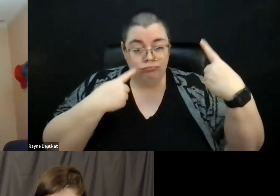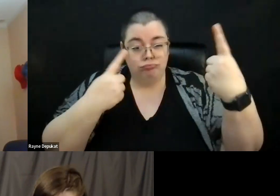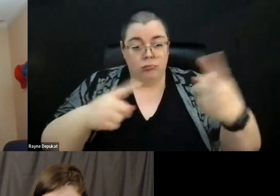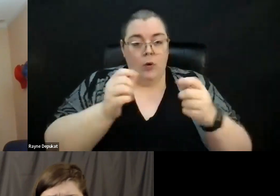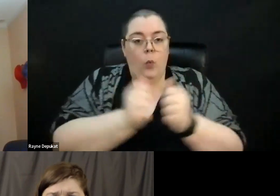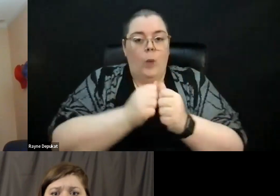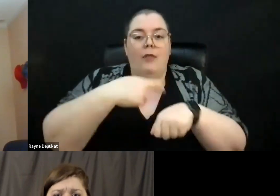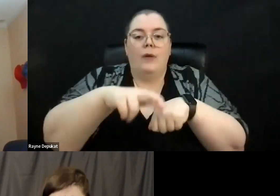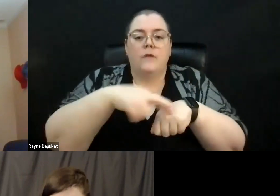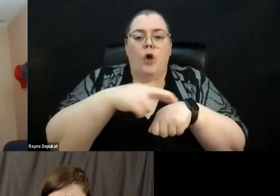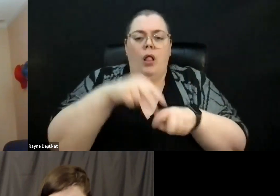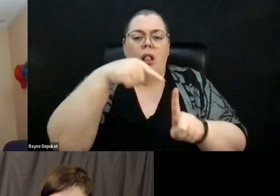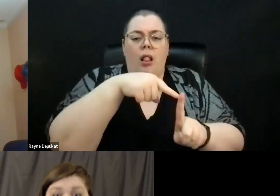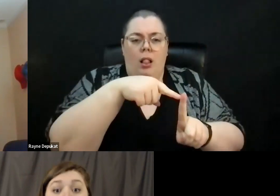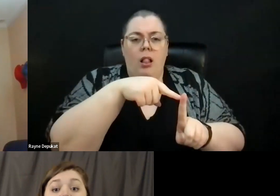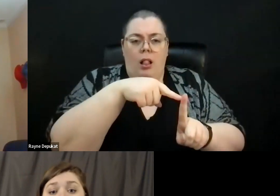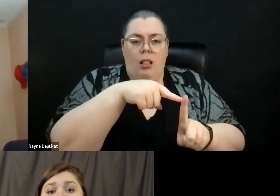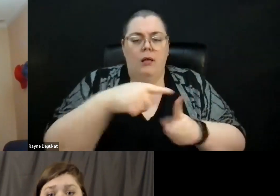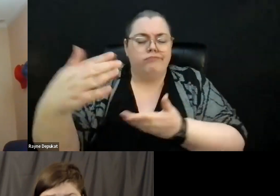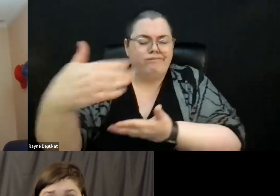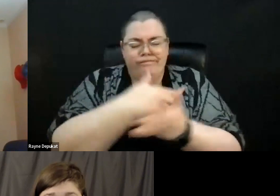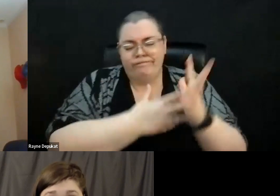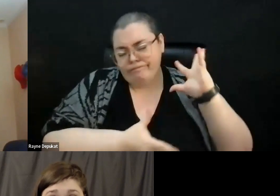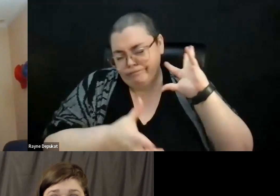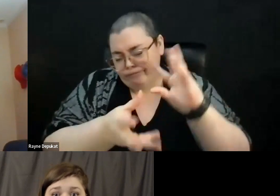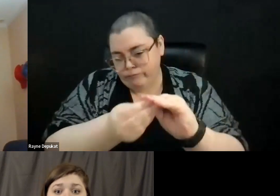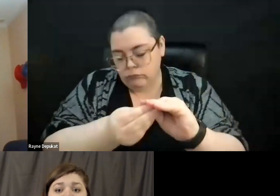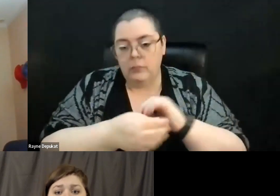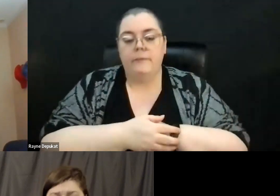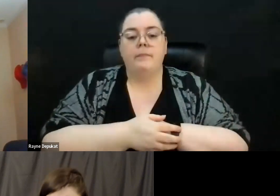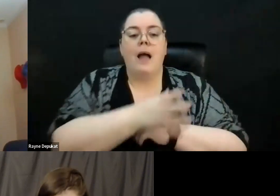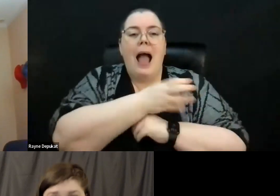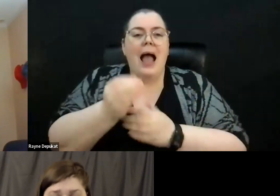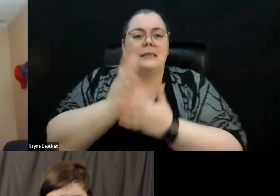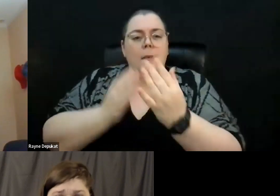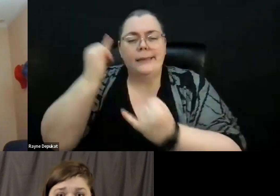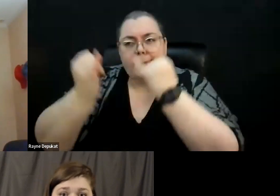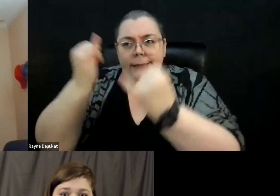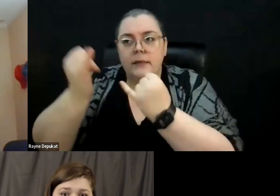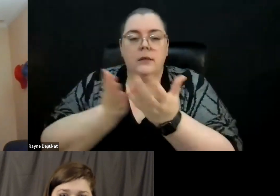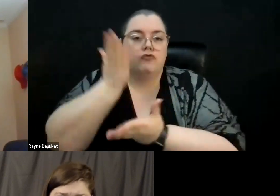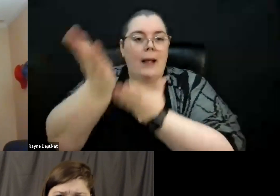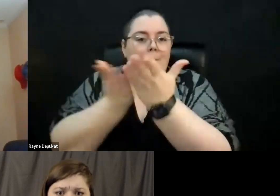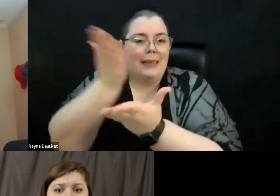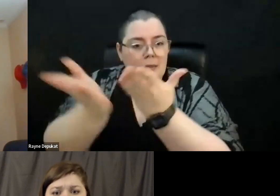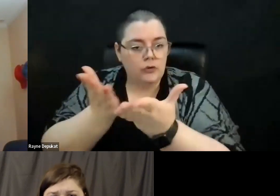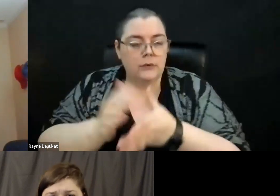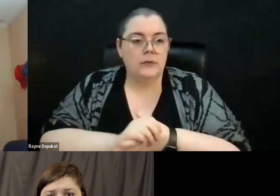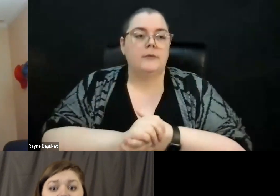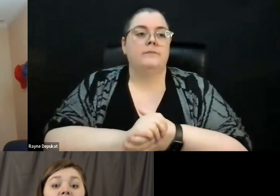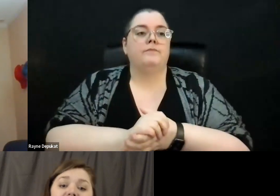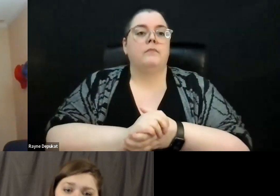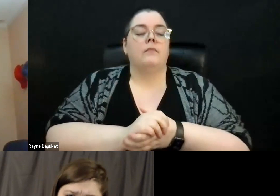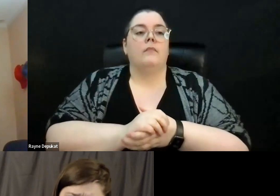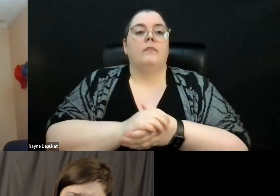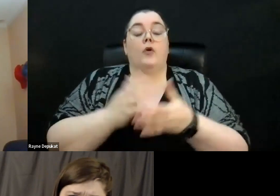have been identified all along with referral. And so we gathered all of those and some ideas,